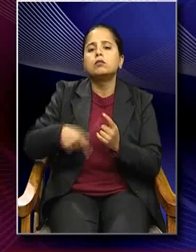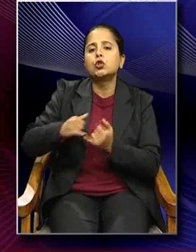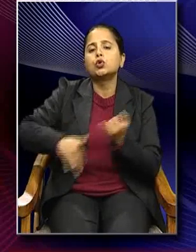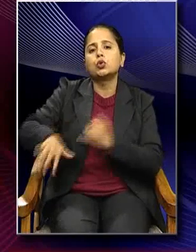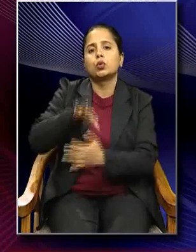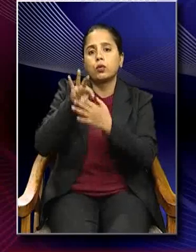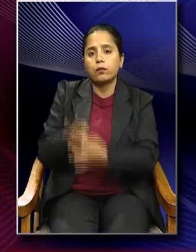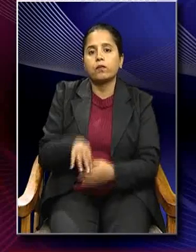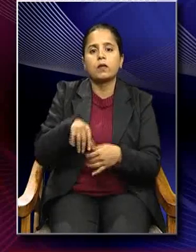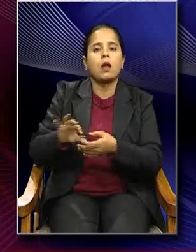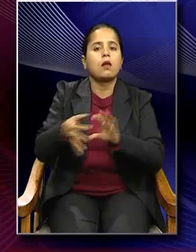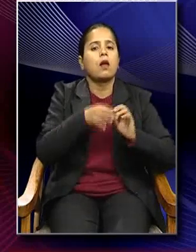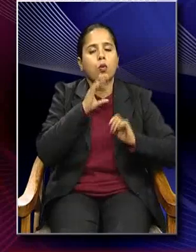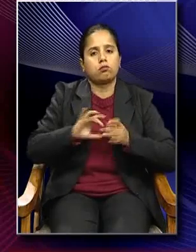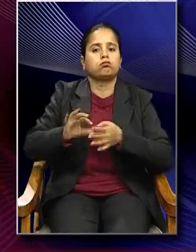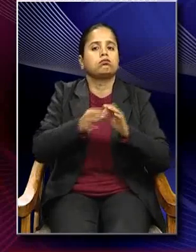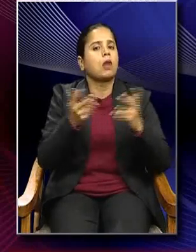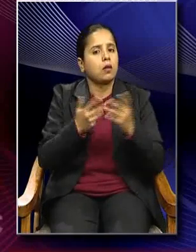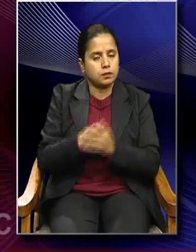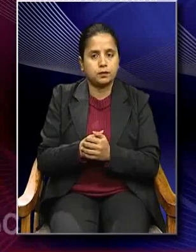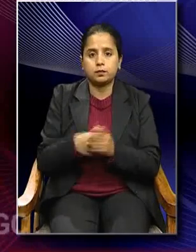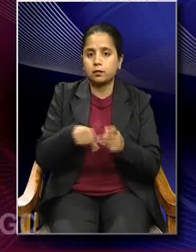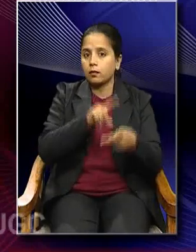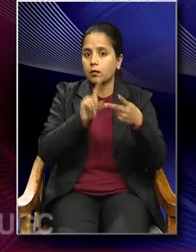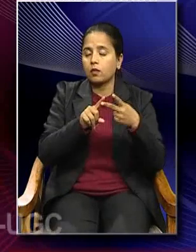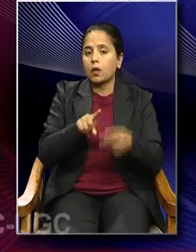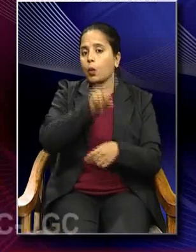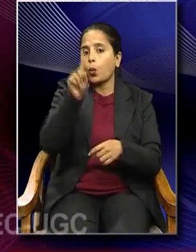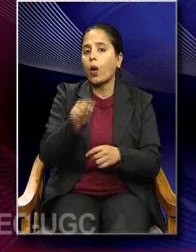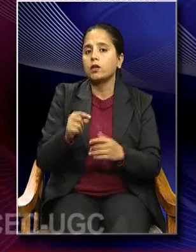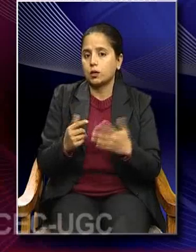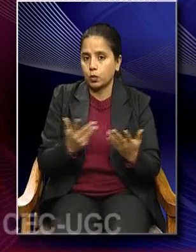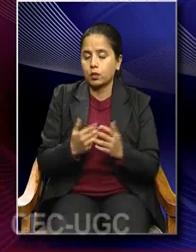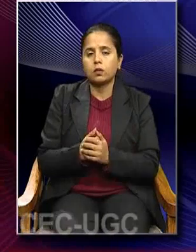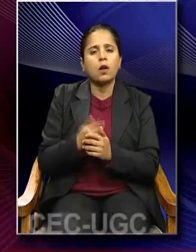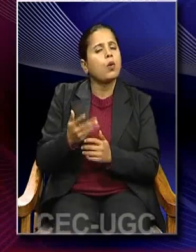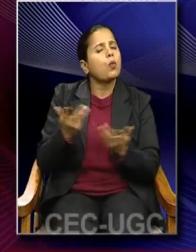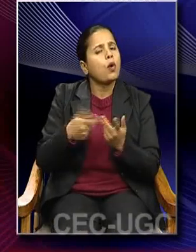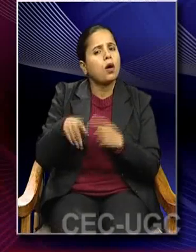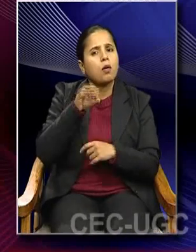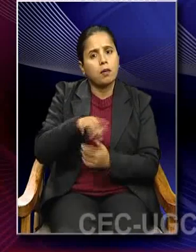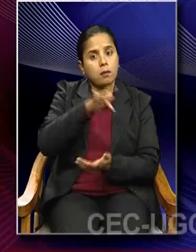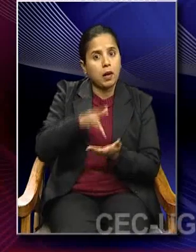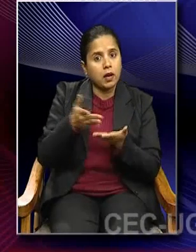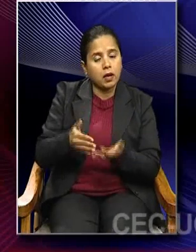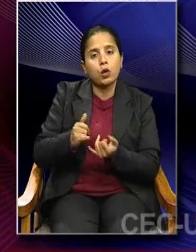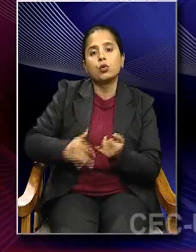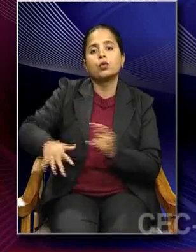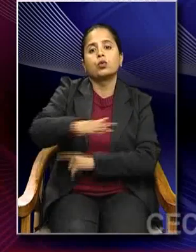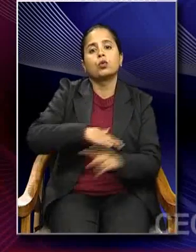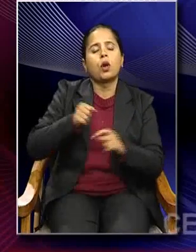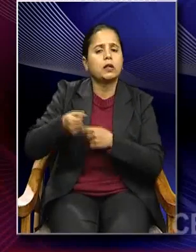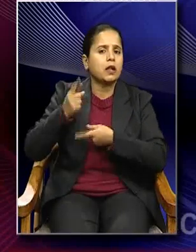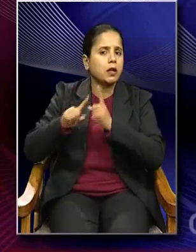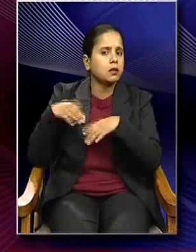implies a network of relation. The second question is, what is the place of society in